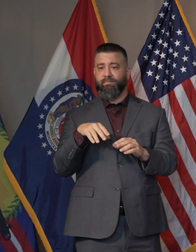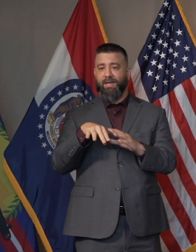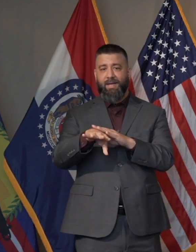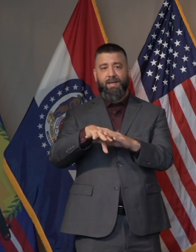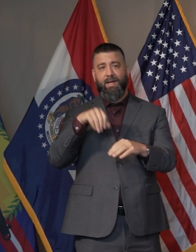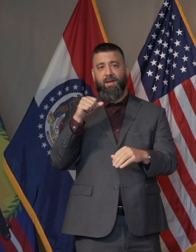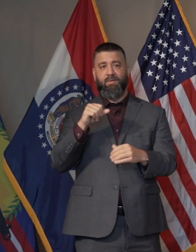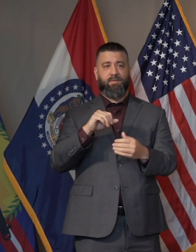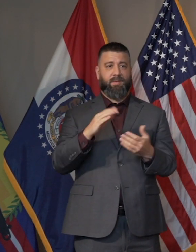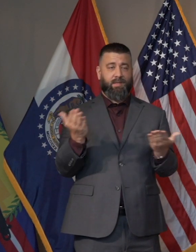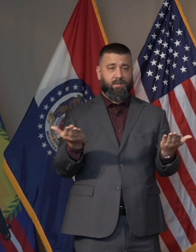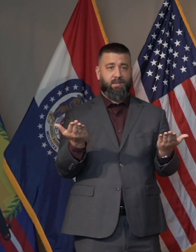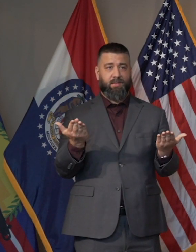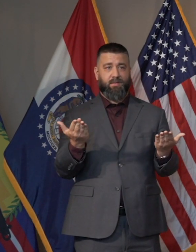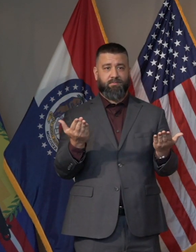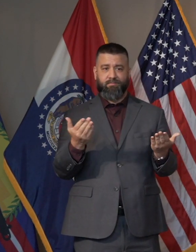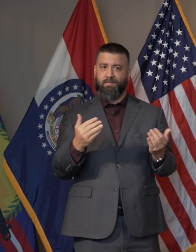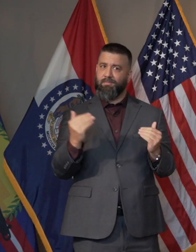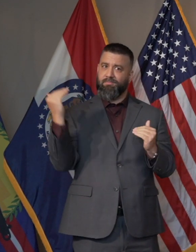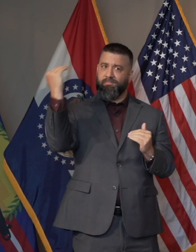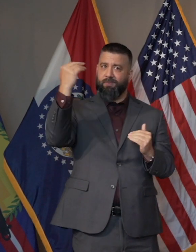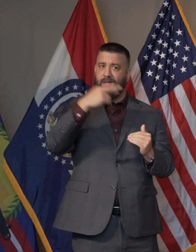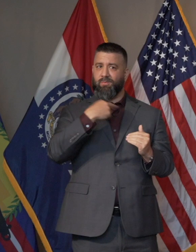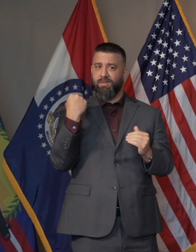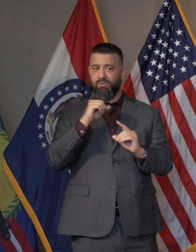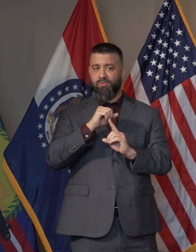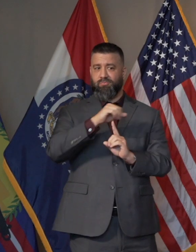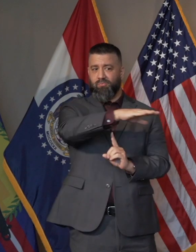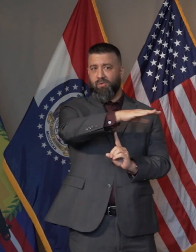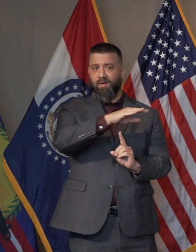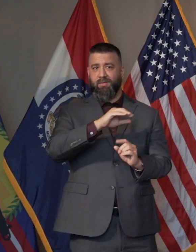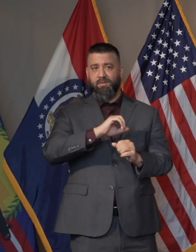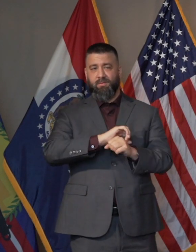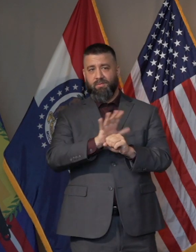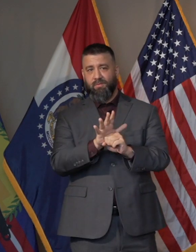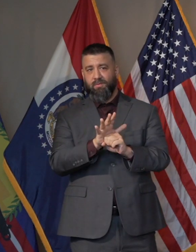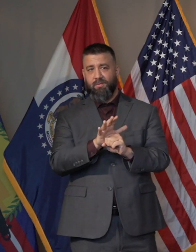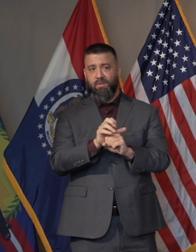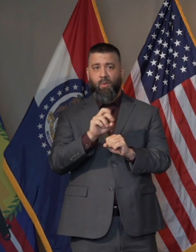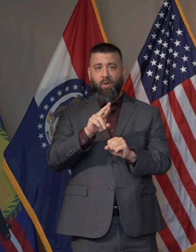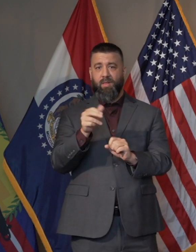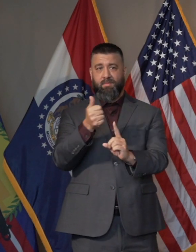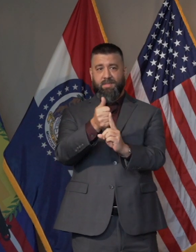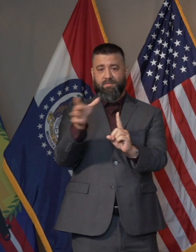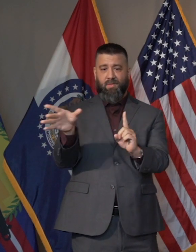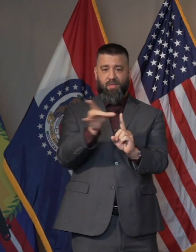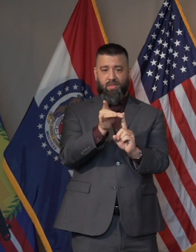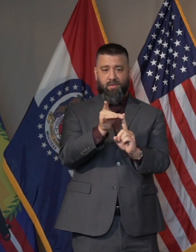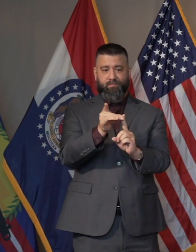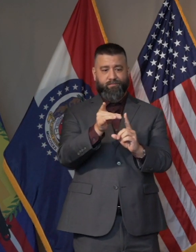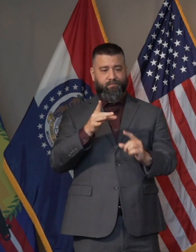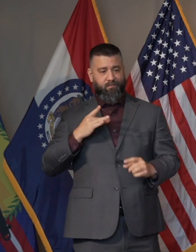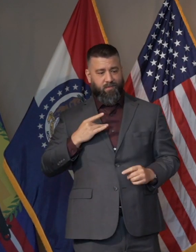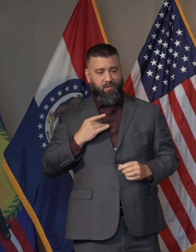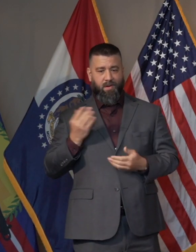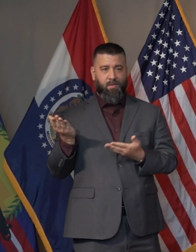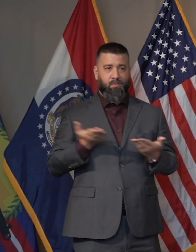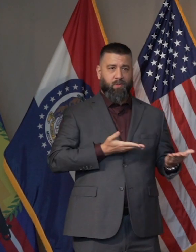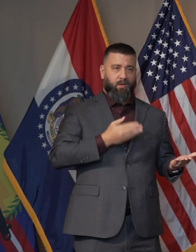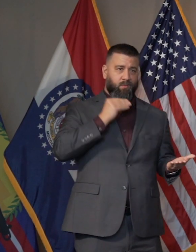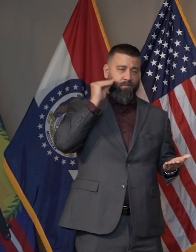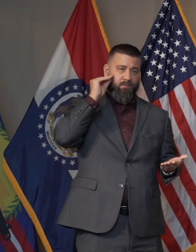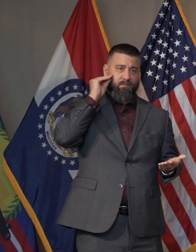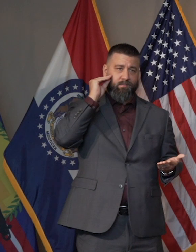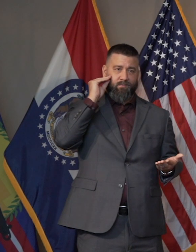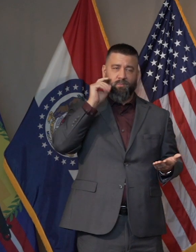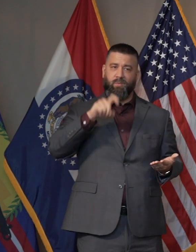at grave risk to bring COVID to others or to pick up COVID and take it back to their home community. And we have to